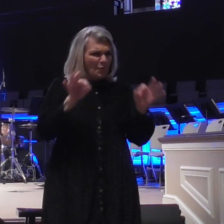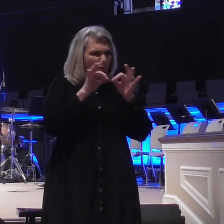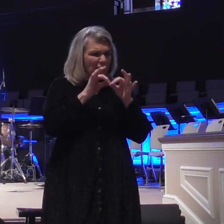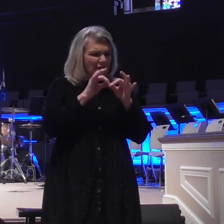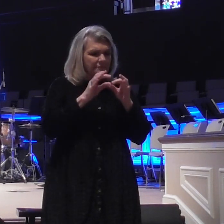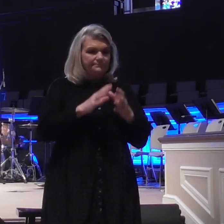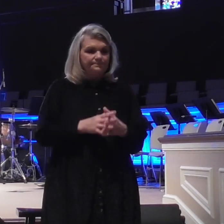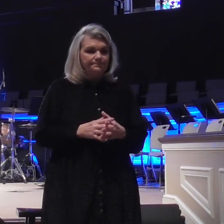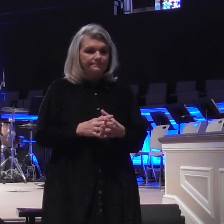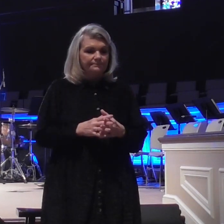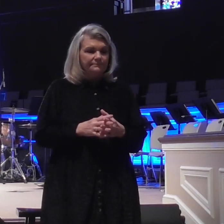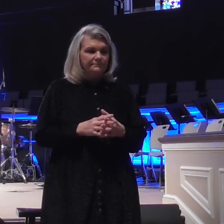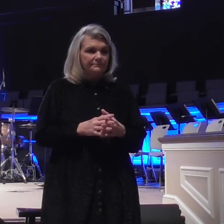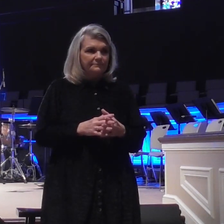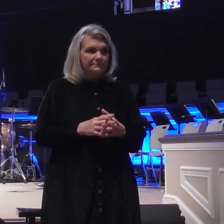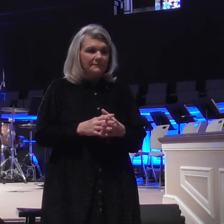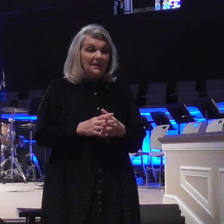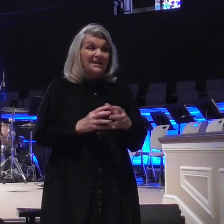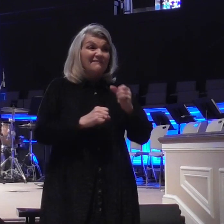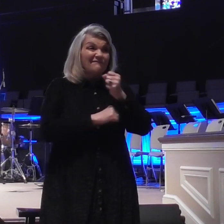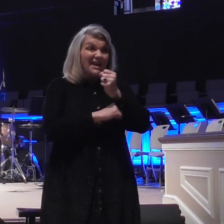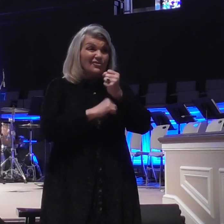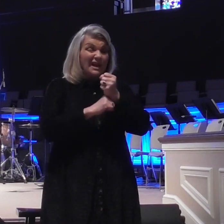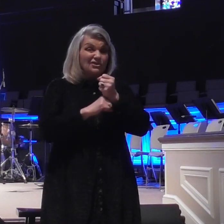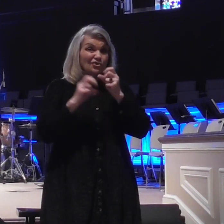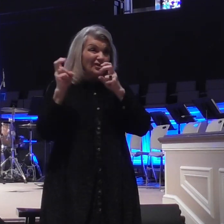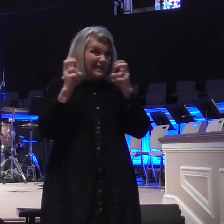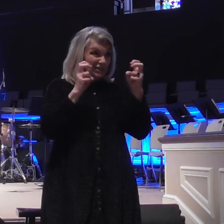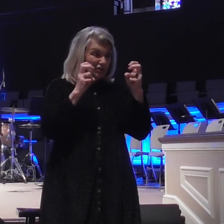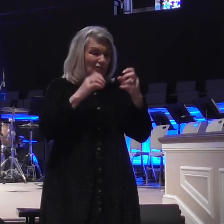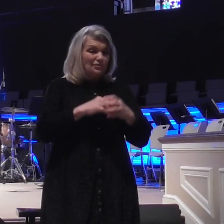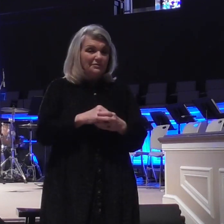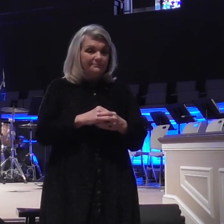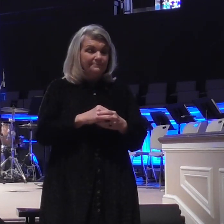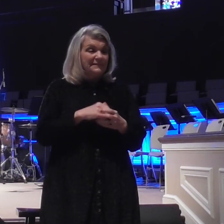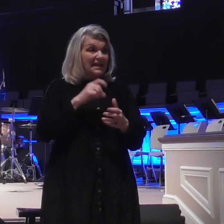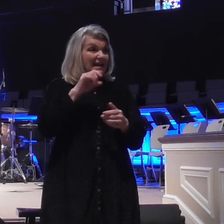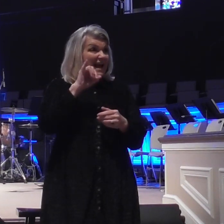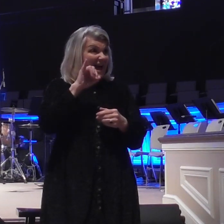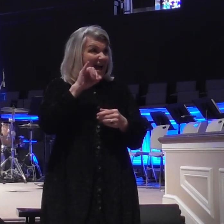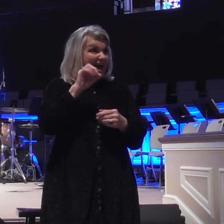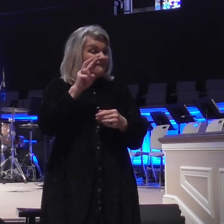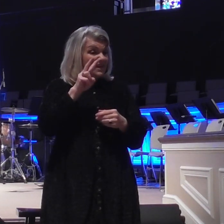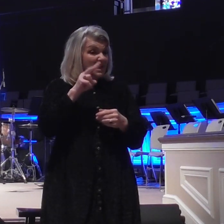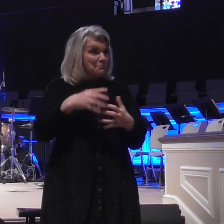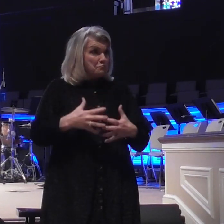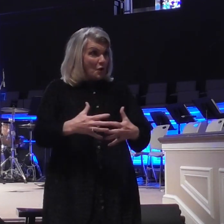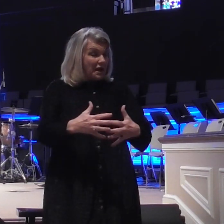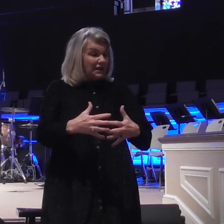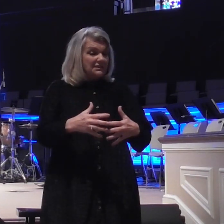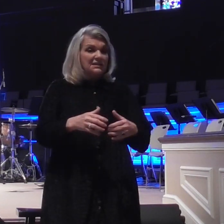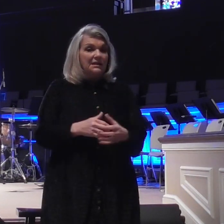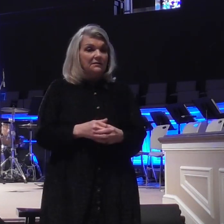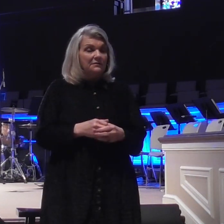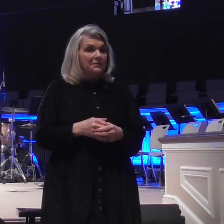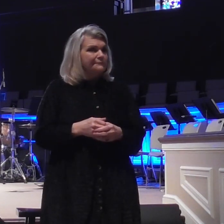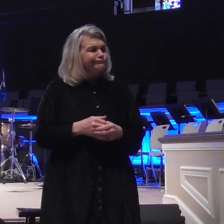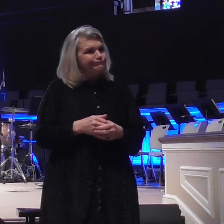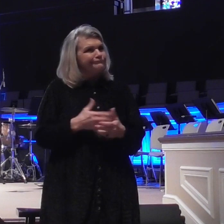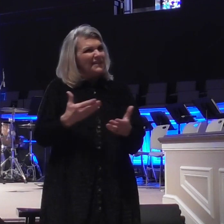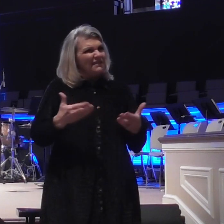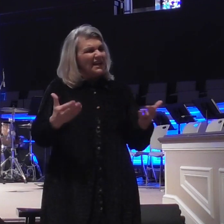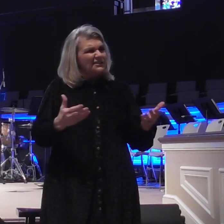it raised foundational issues. The issue of in vitro fertilization is technical. It brings in a lot of